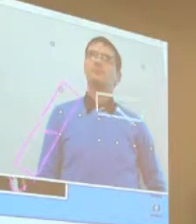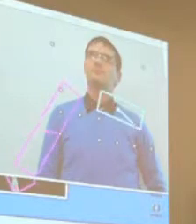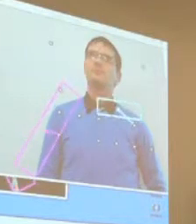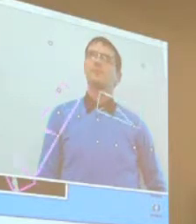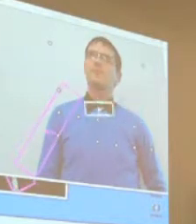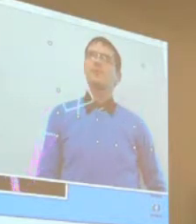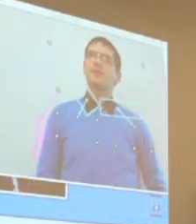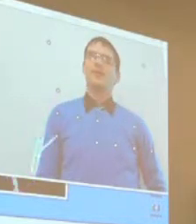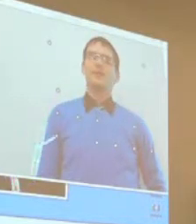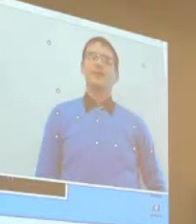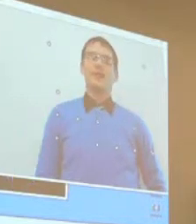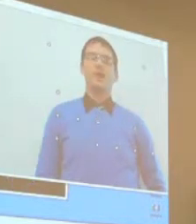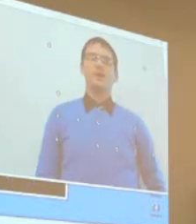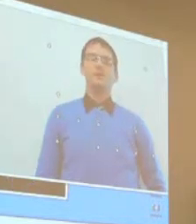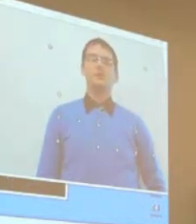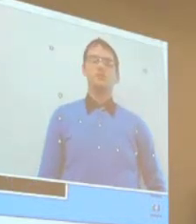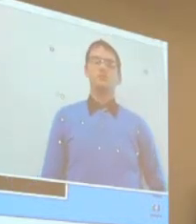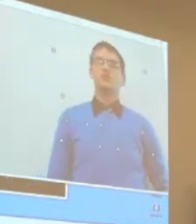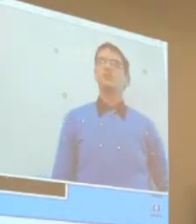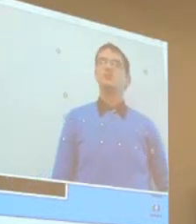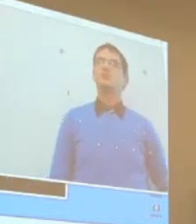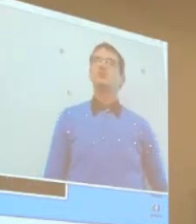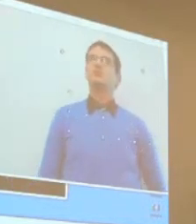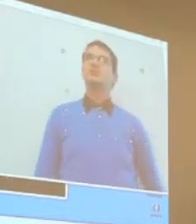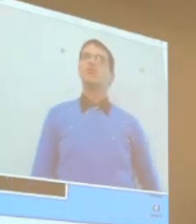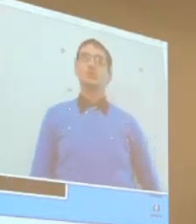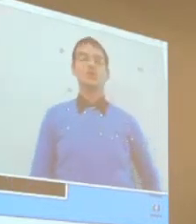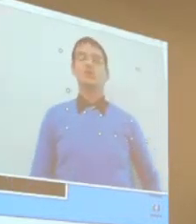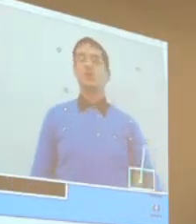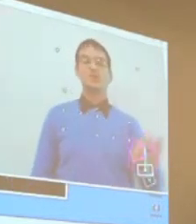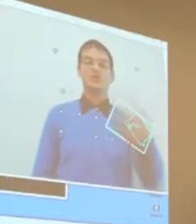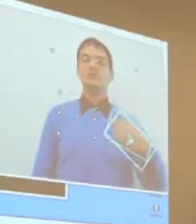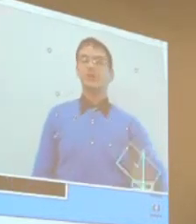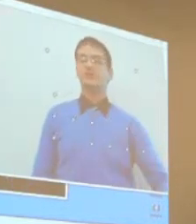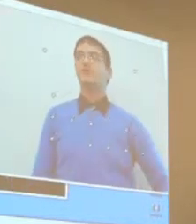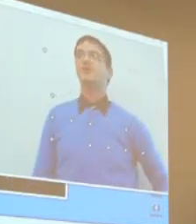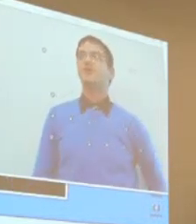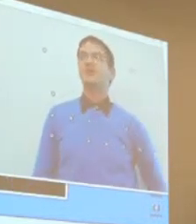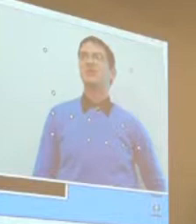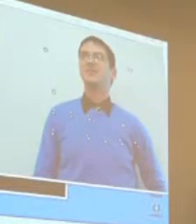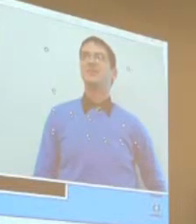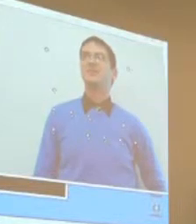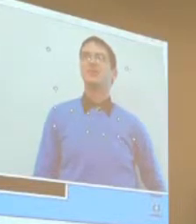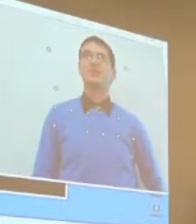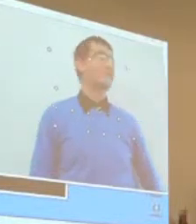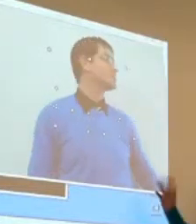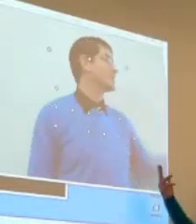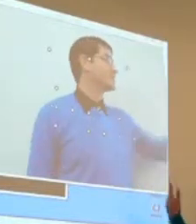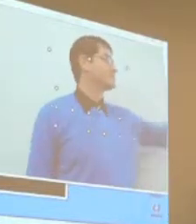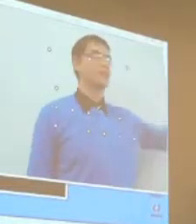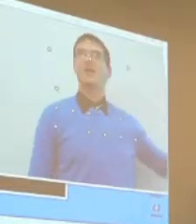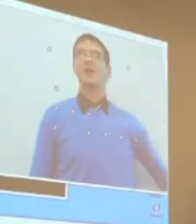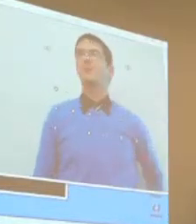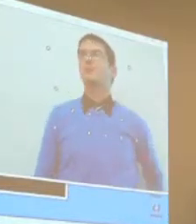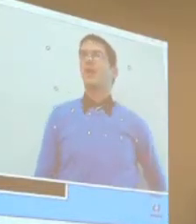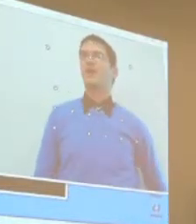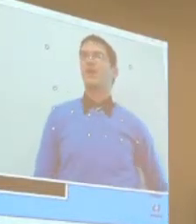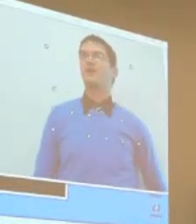around which means reading the screen just because it makes it easier for me to see that's the only reason i could flip that image back around again